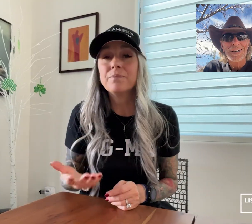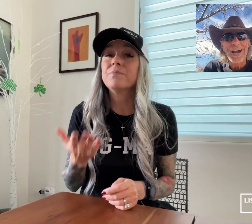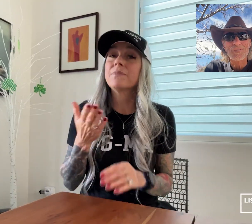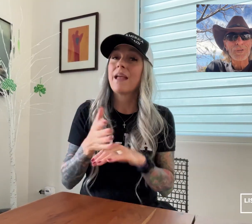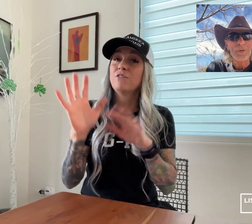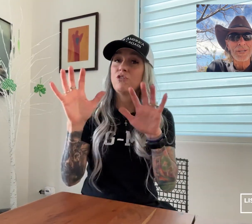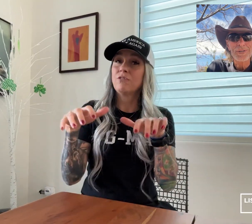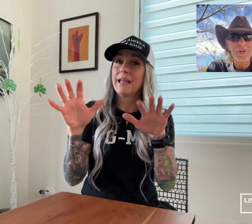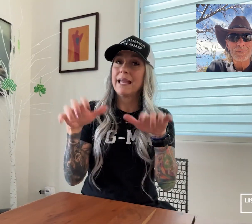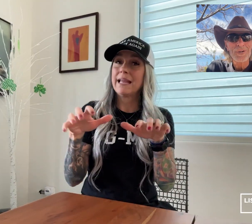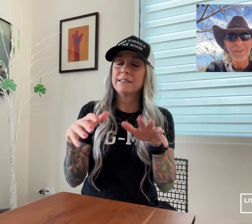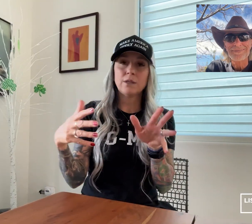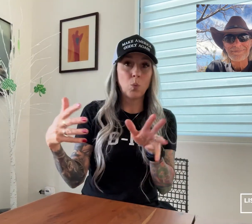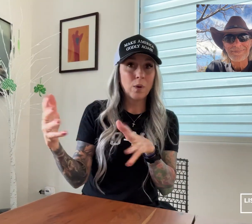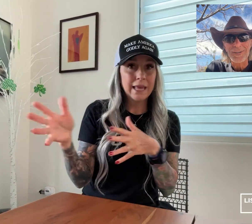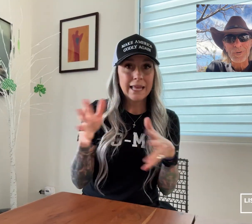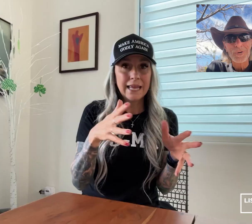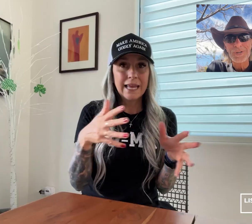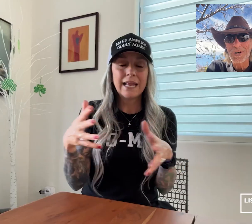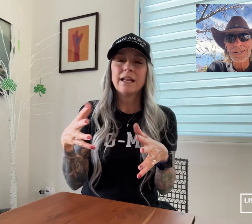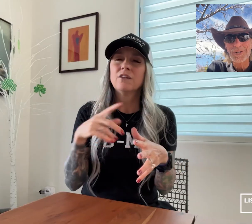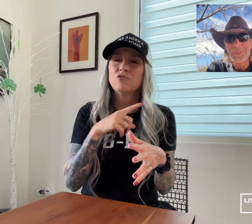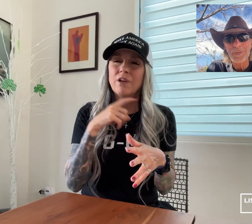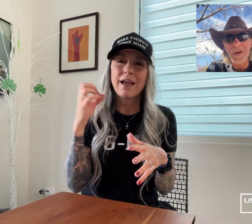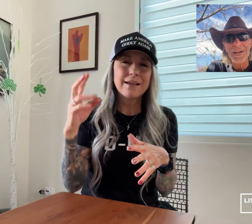After the rains come wind, and the wind dries up the wet.